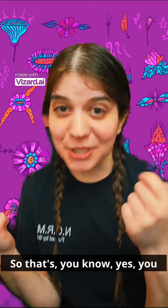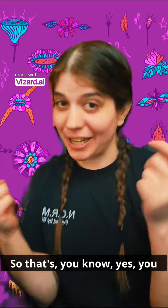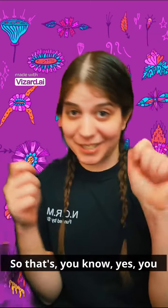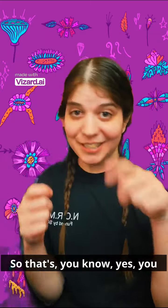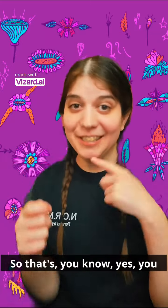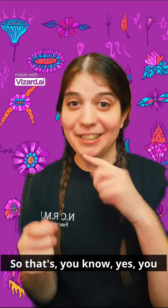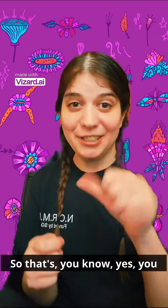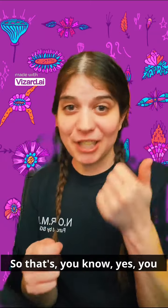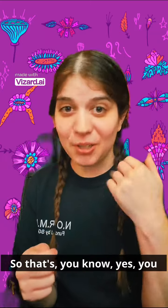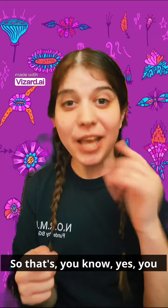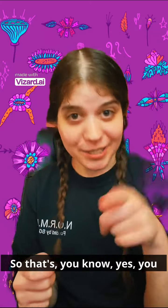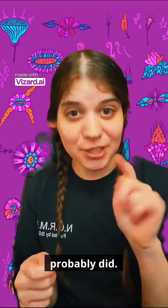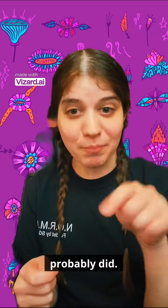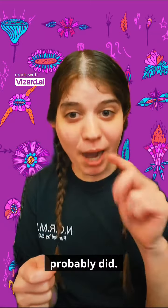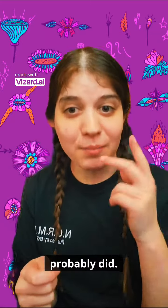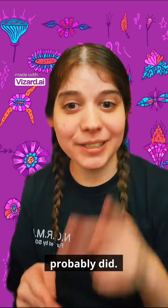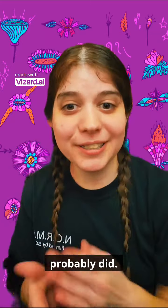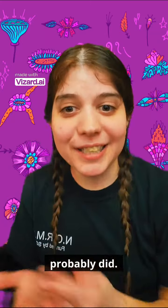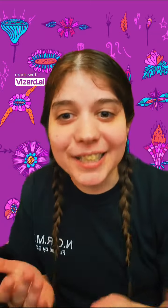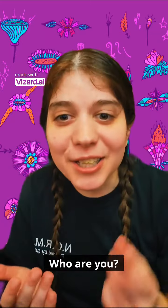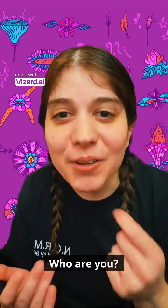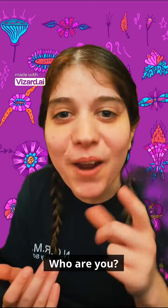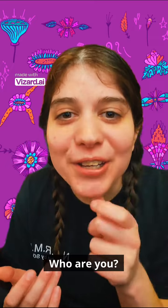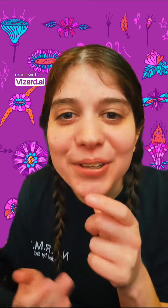that's, yes, you probably did. Who are you?